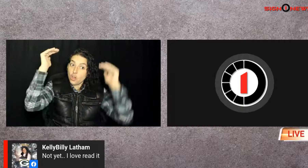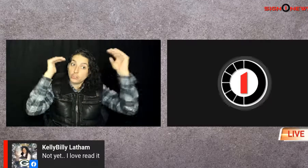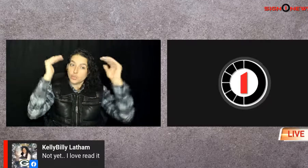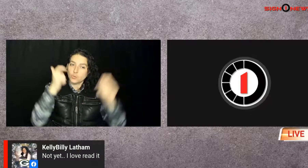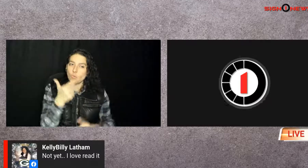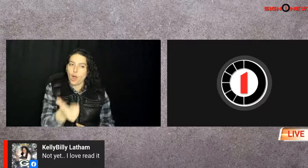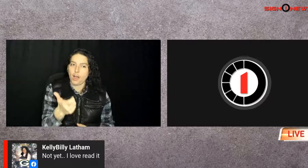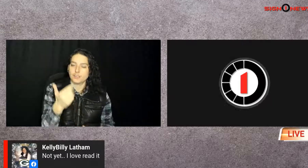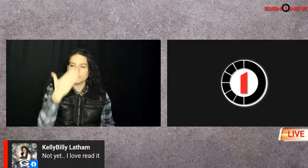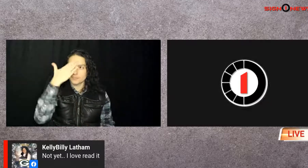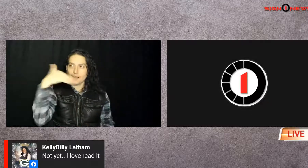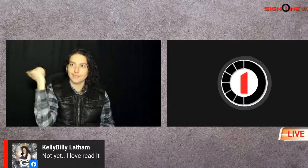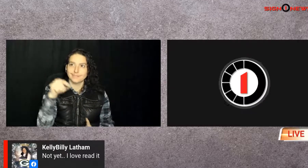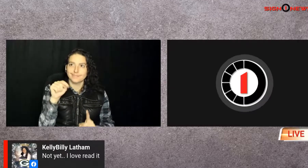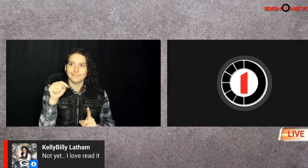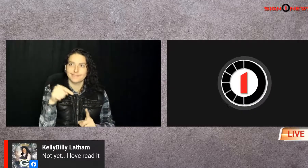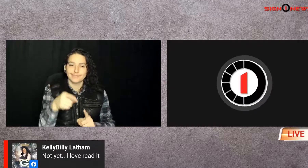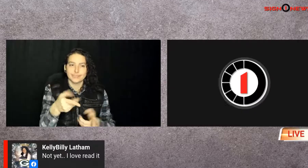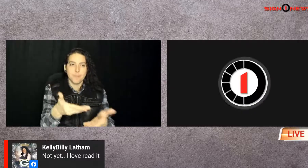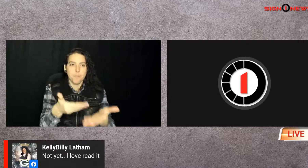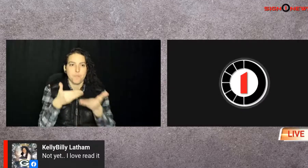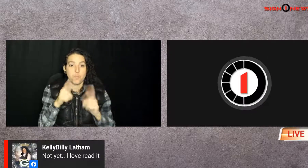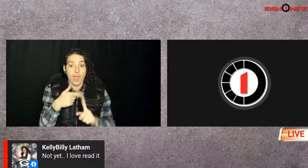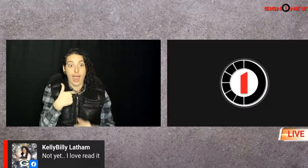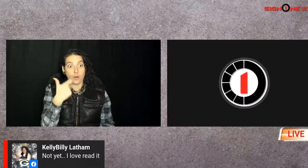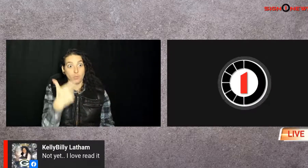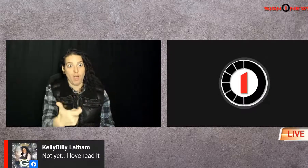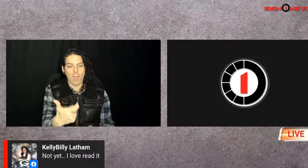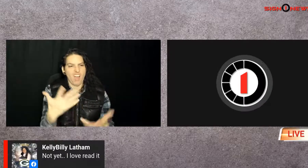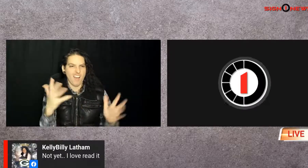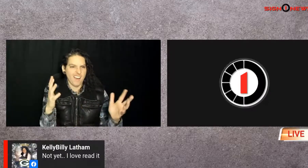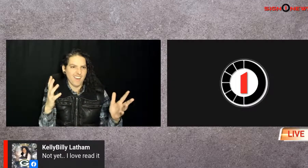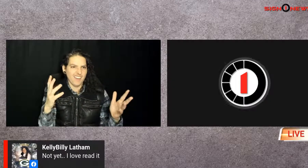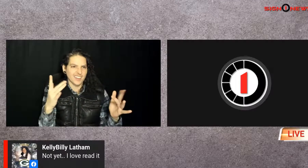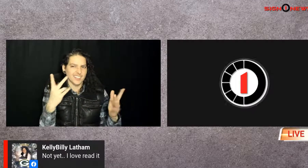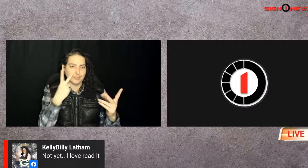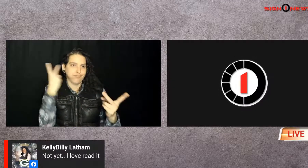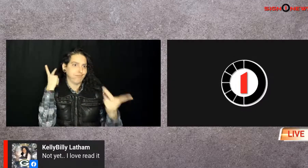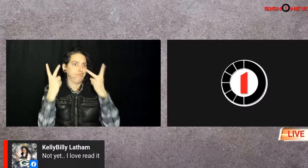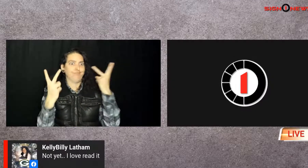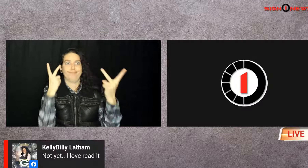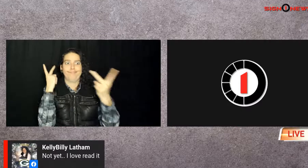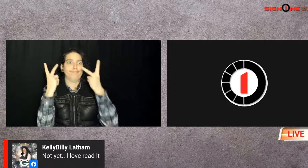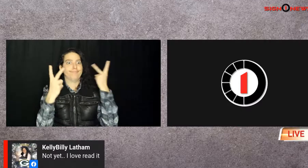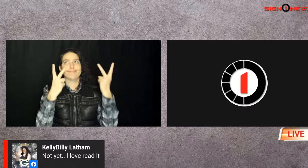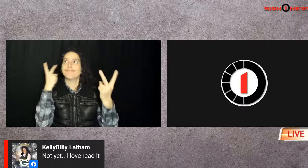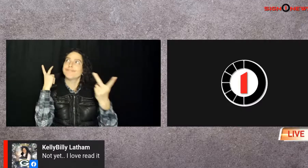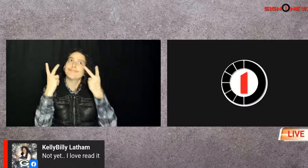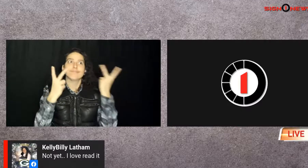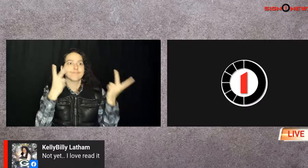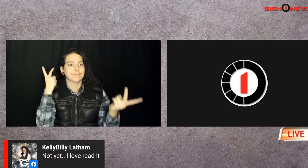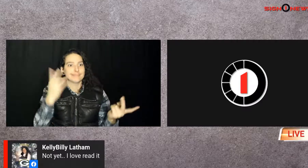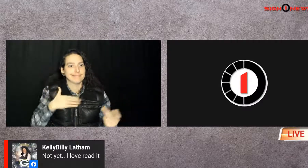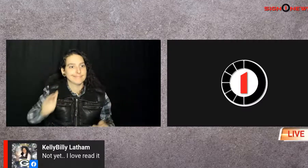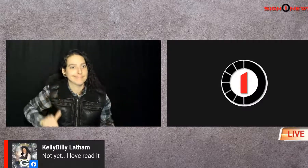Maybe if you have kids, they could watch, but I encourage adults to watch as well.